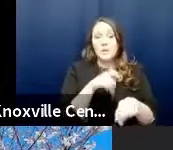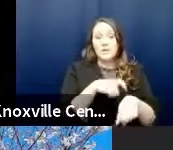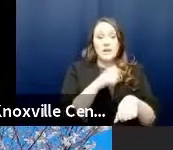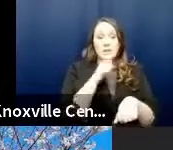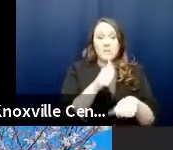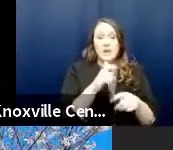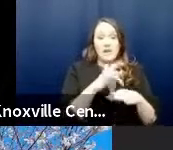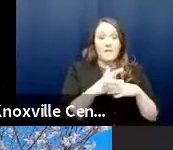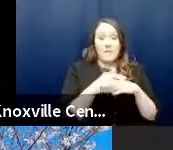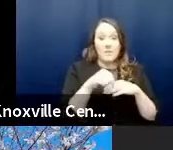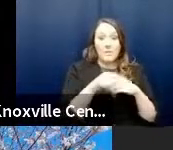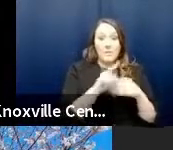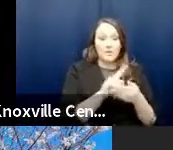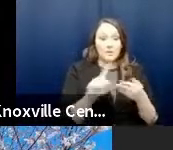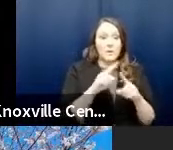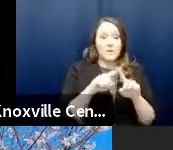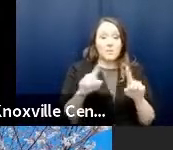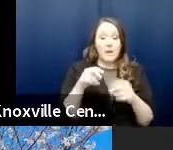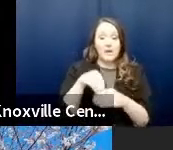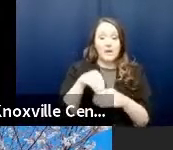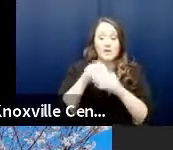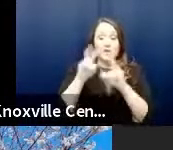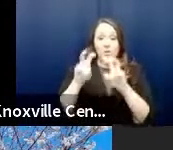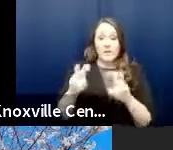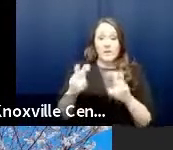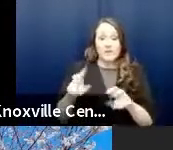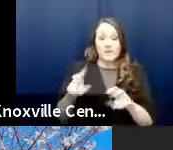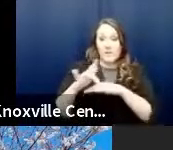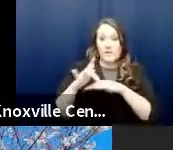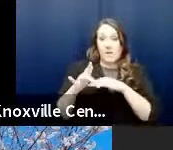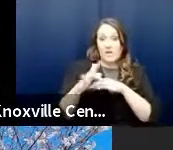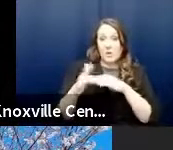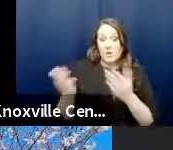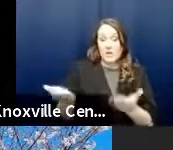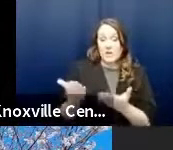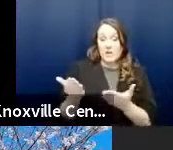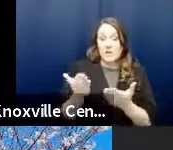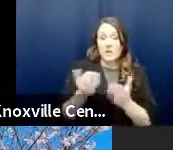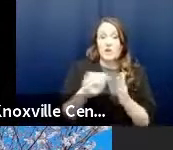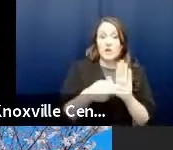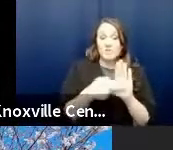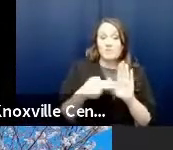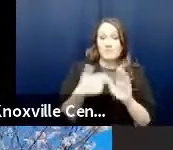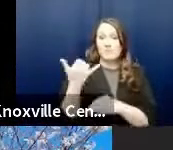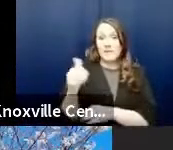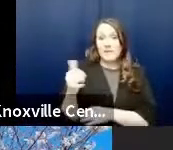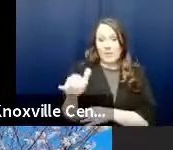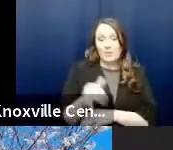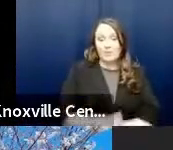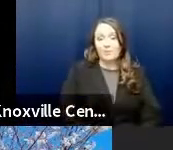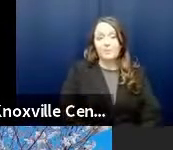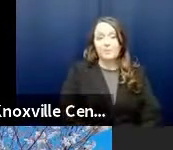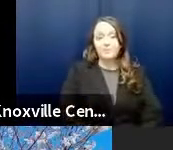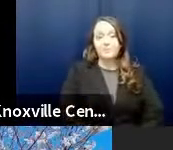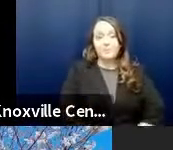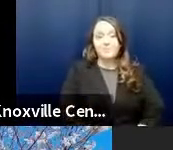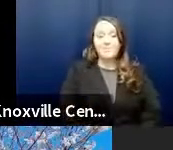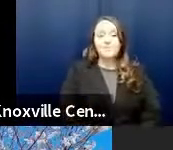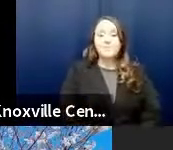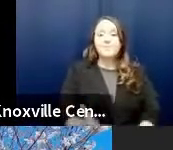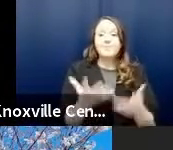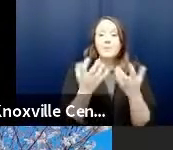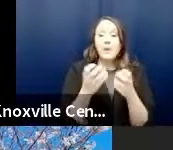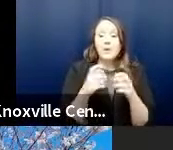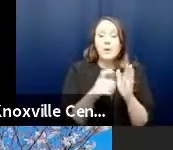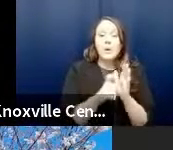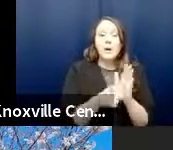internal assessment of our current ability has us classifying this benchmark as yellow. We want to take a